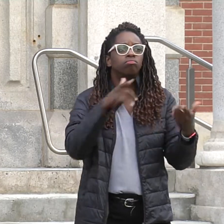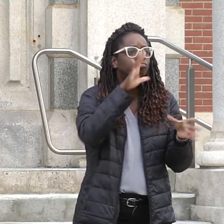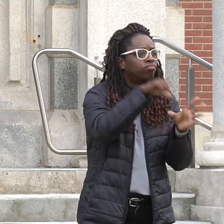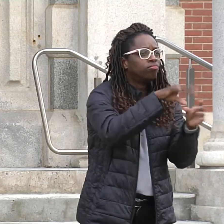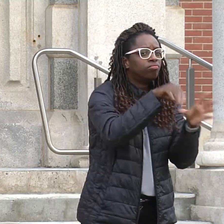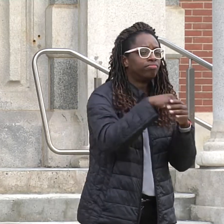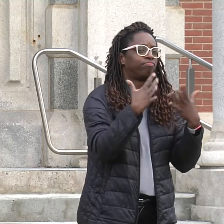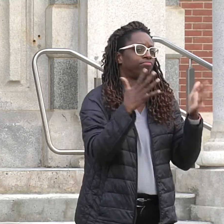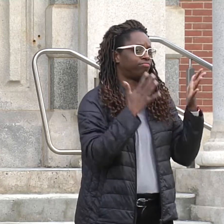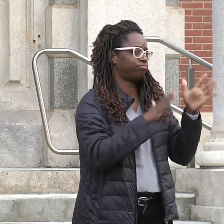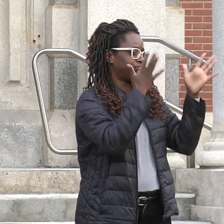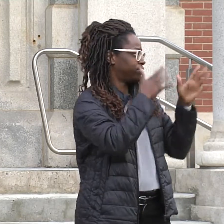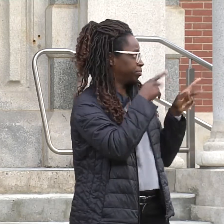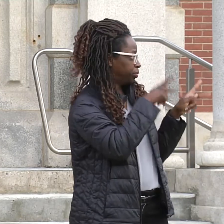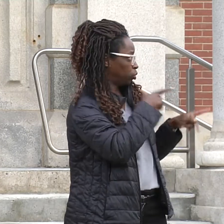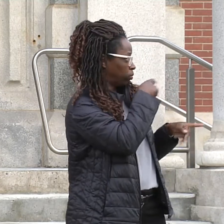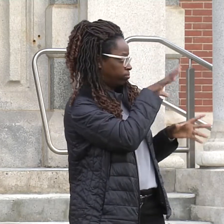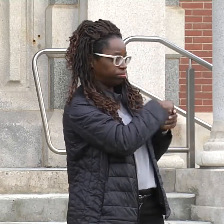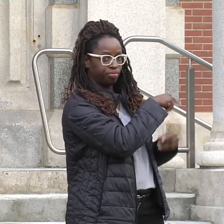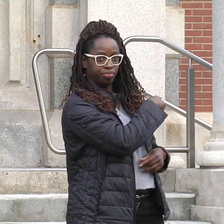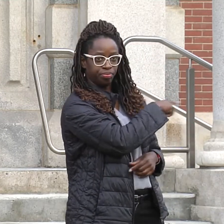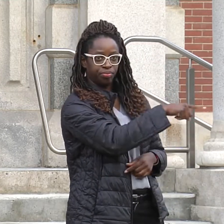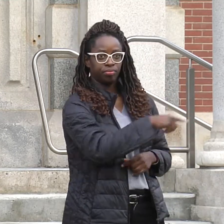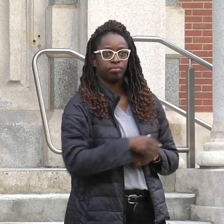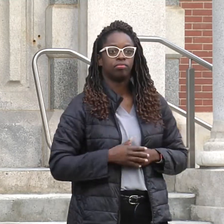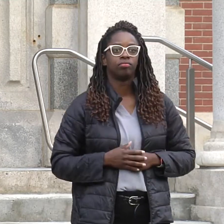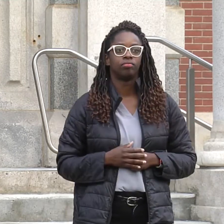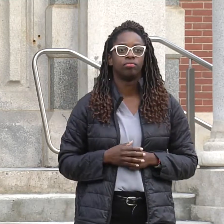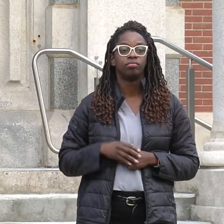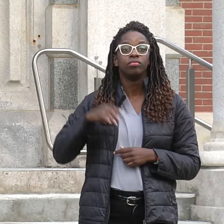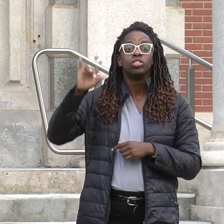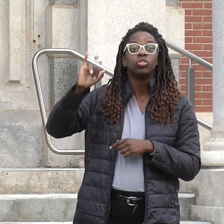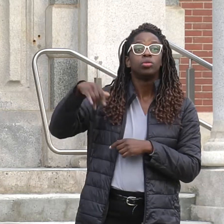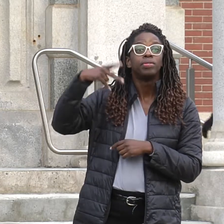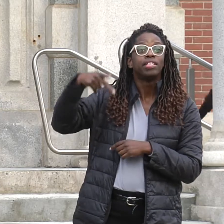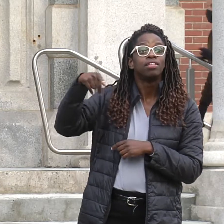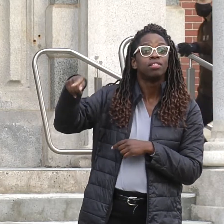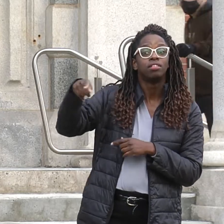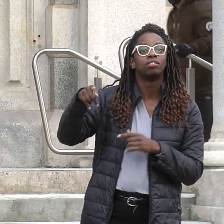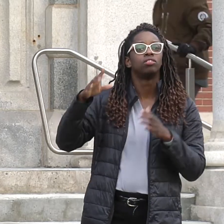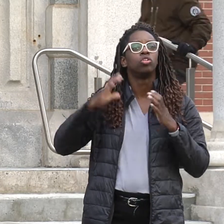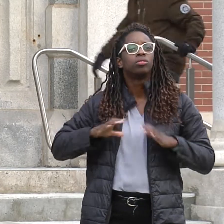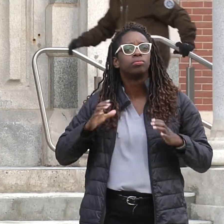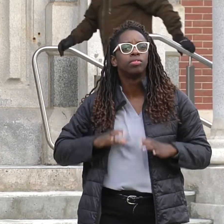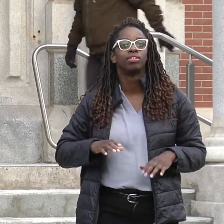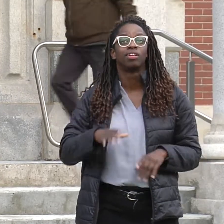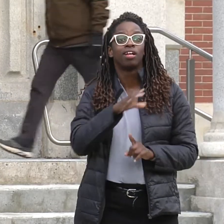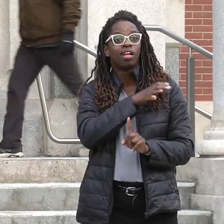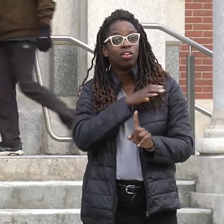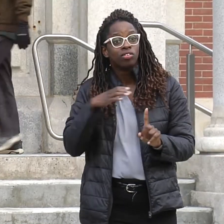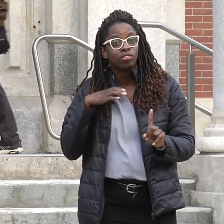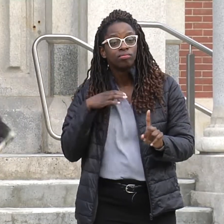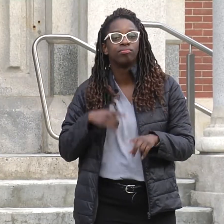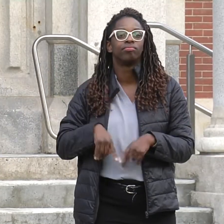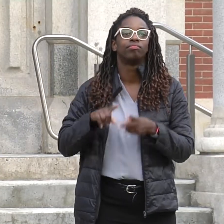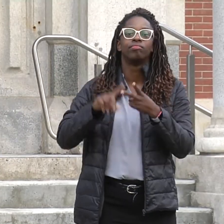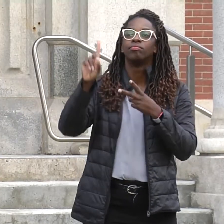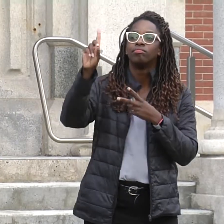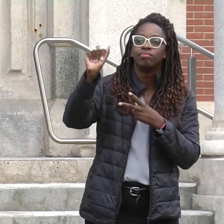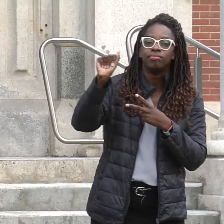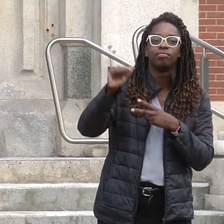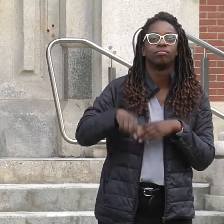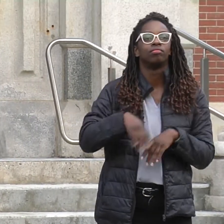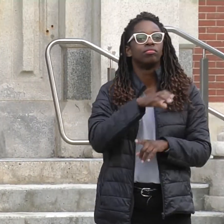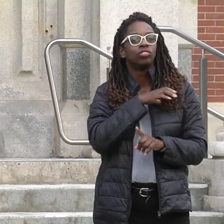the JP Community Center Council, the Public Facilities Department, the Disabilities Commission, the Boston Arts Commission, the Office of Arts